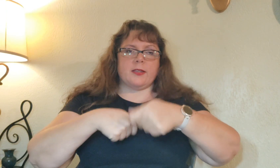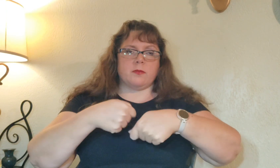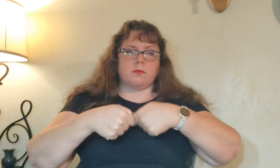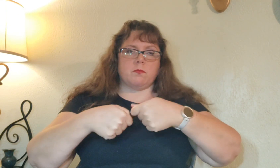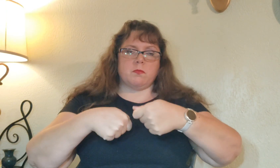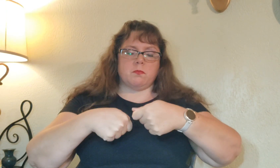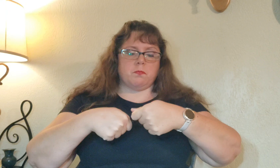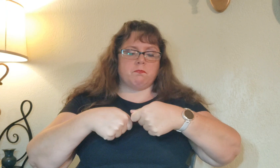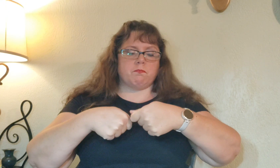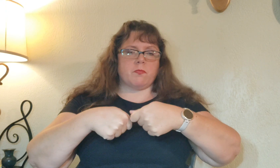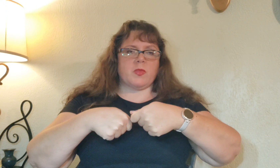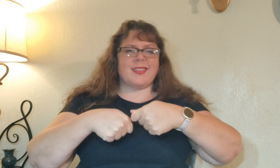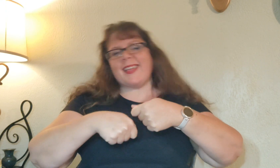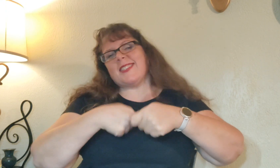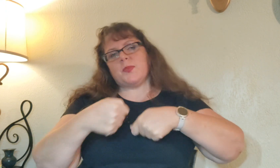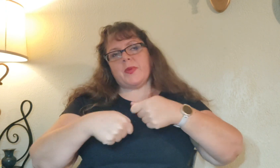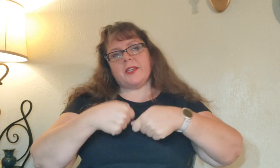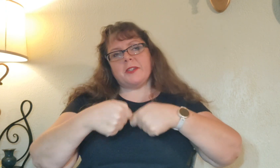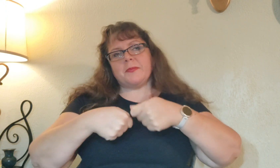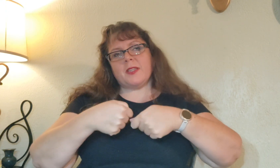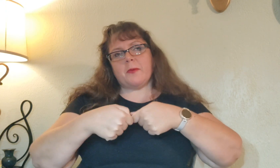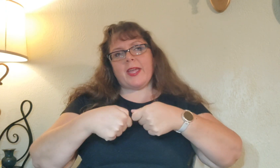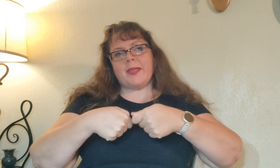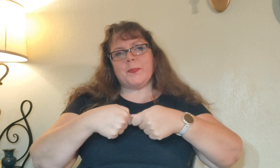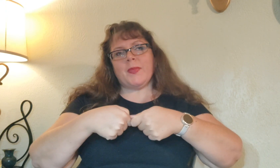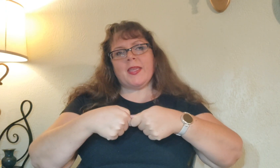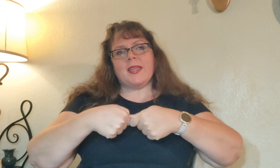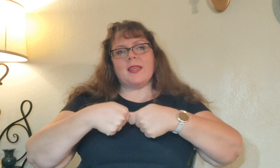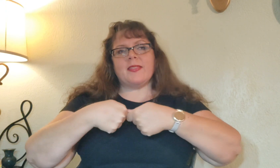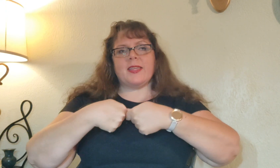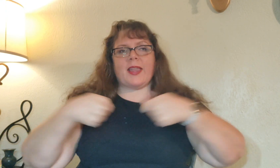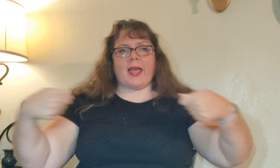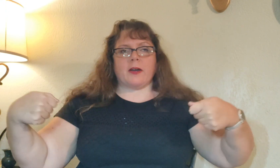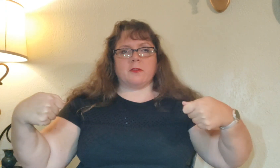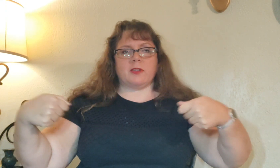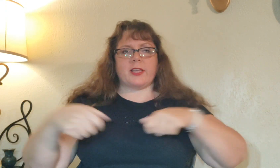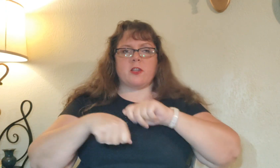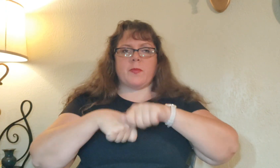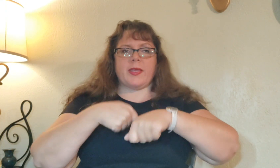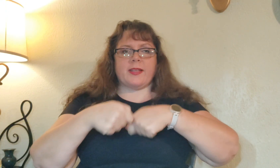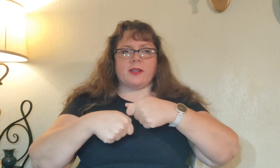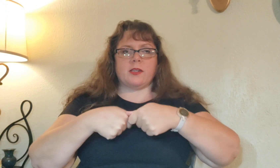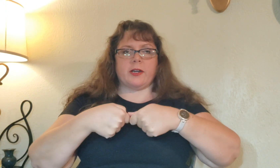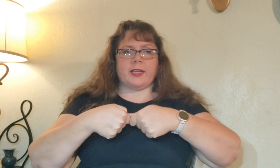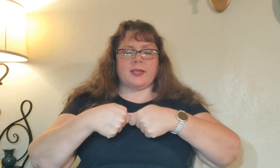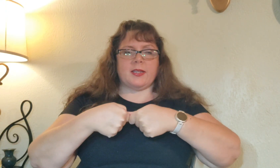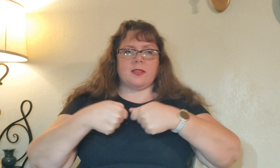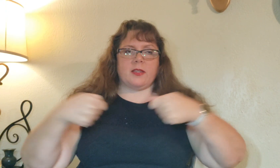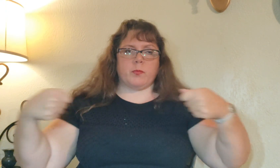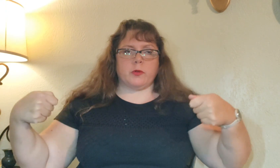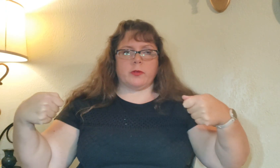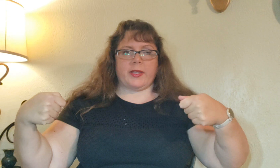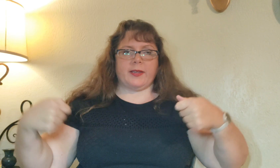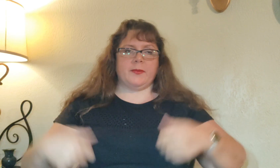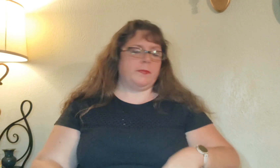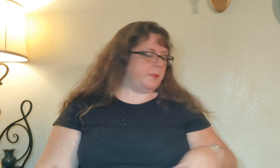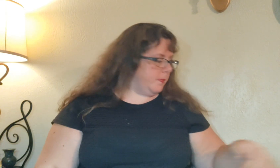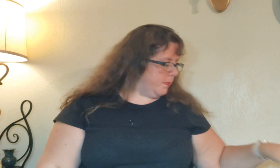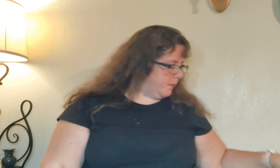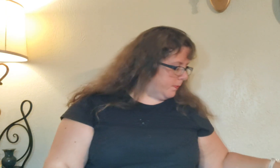then like spin them in a way, and then out, like you're making a knot and then pulling it.